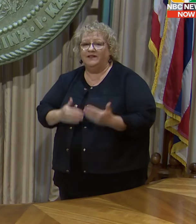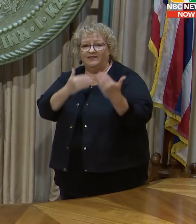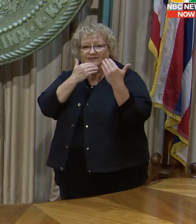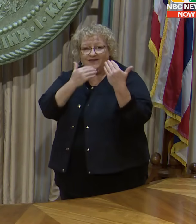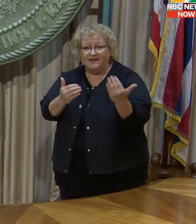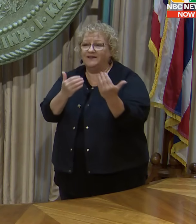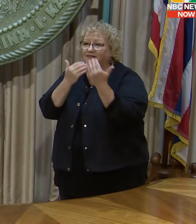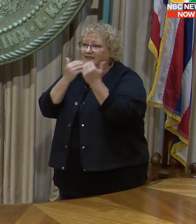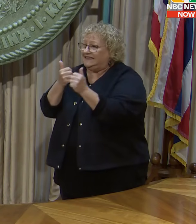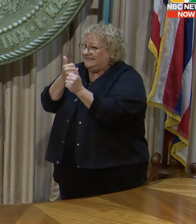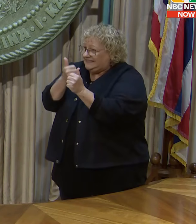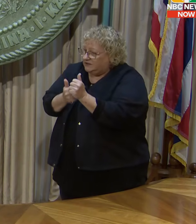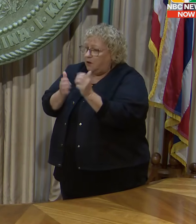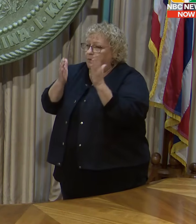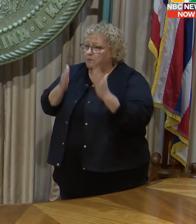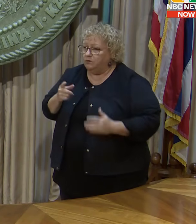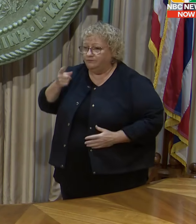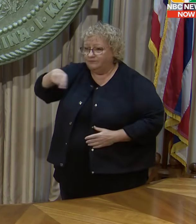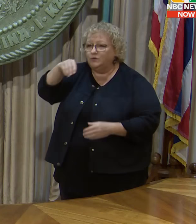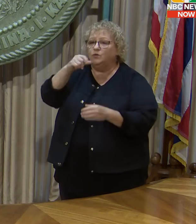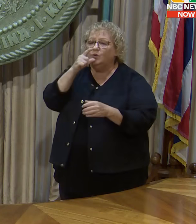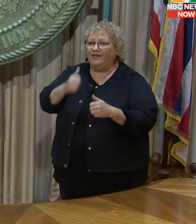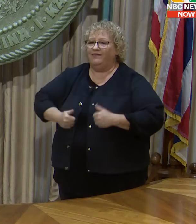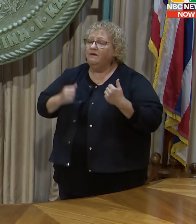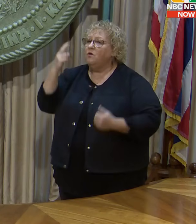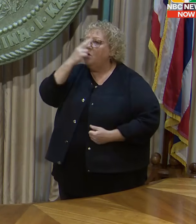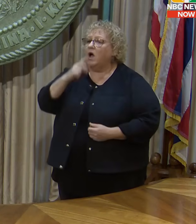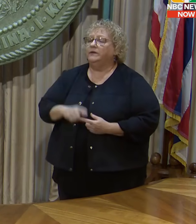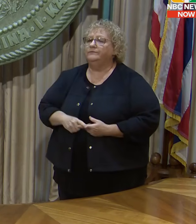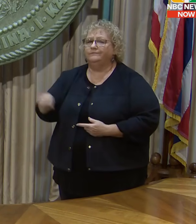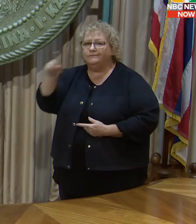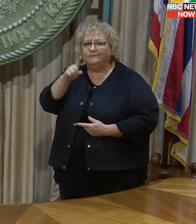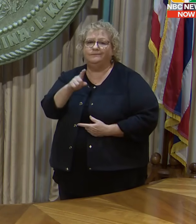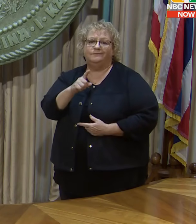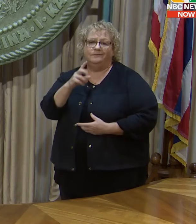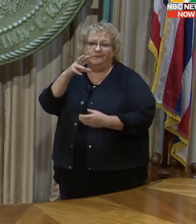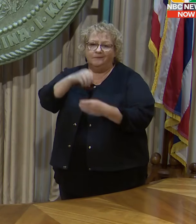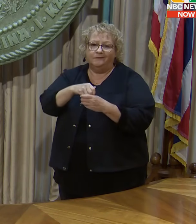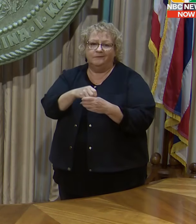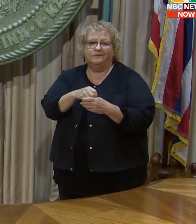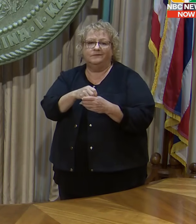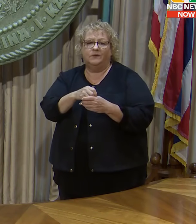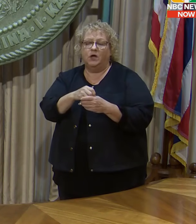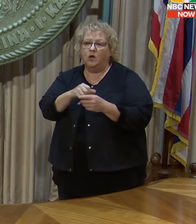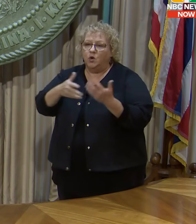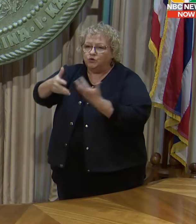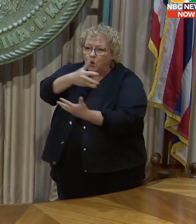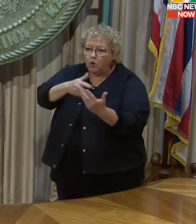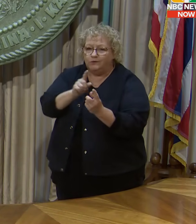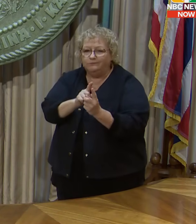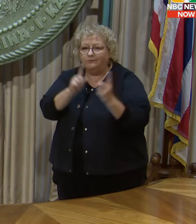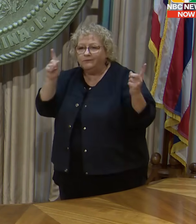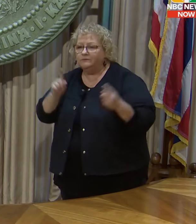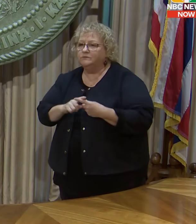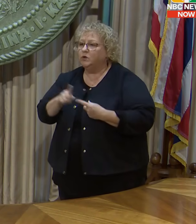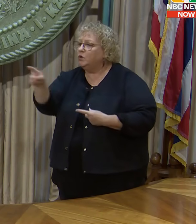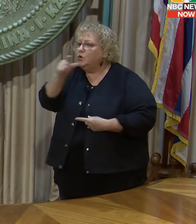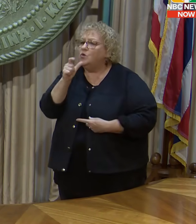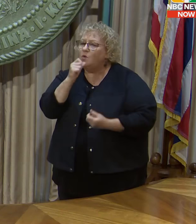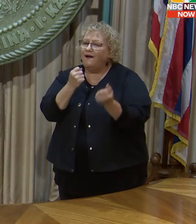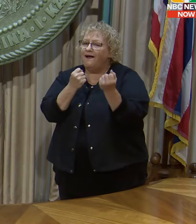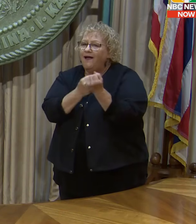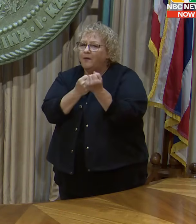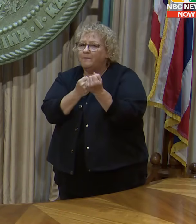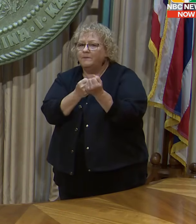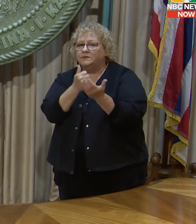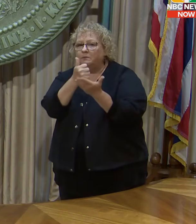citizen across the state who's doing their part, people who are social distancing, people who are buying groceries for grandma and grandpa, giving